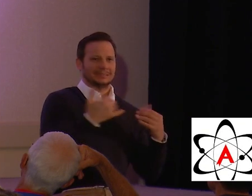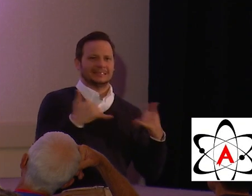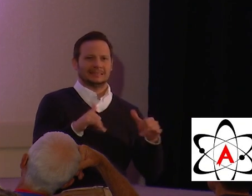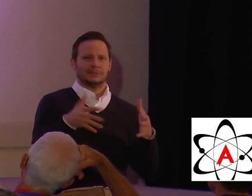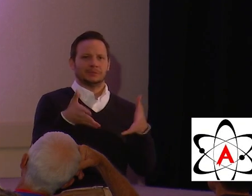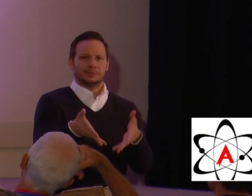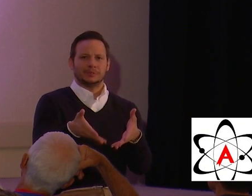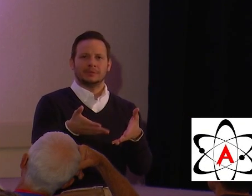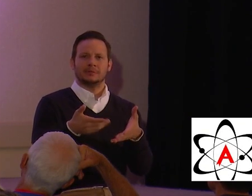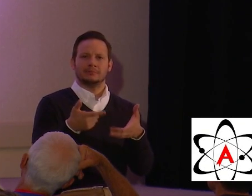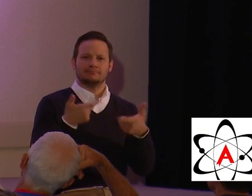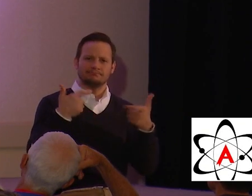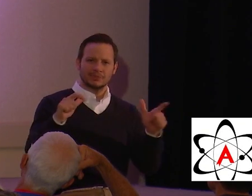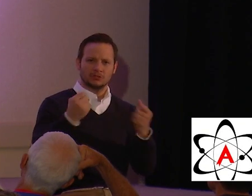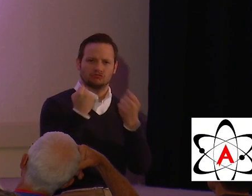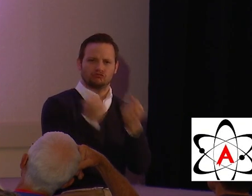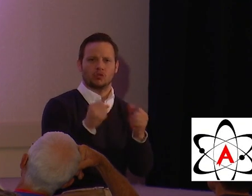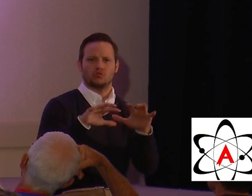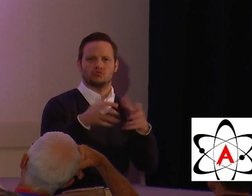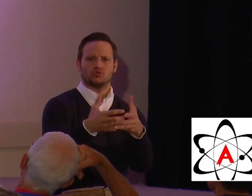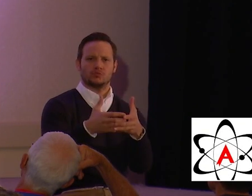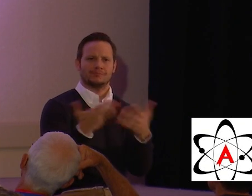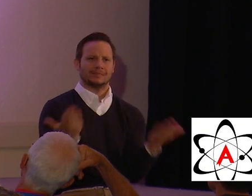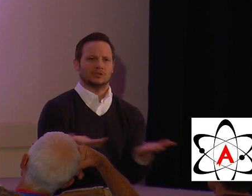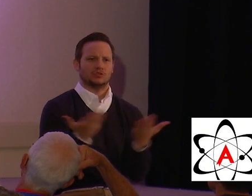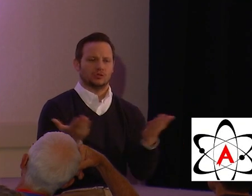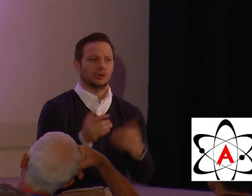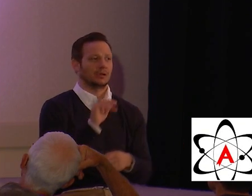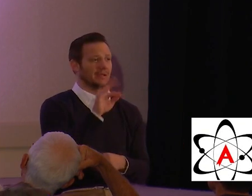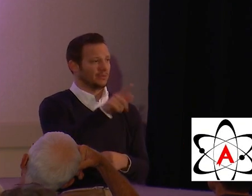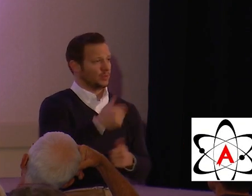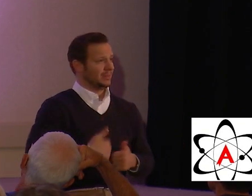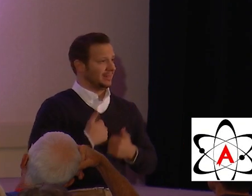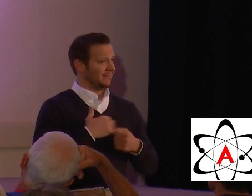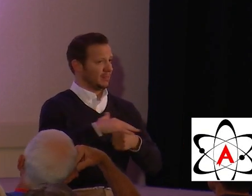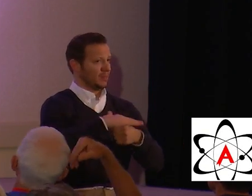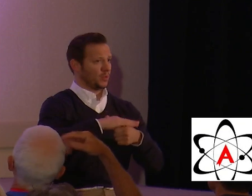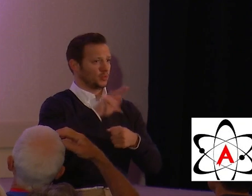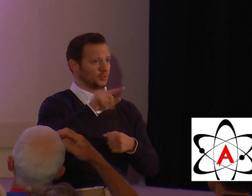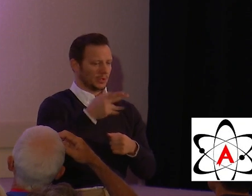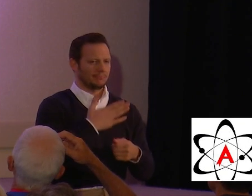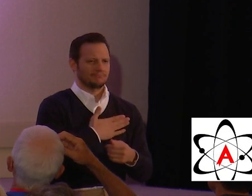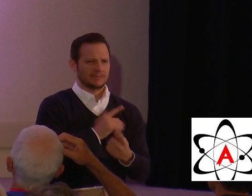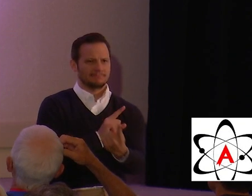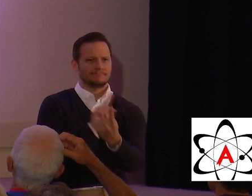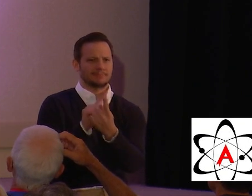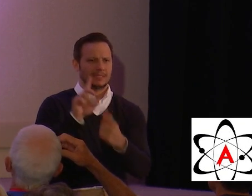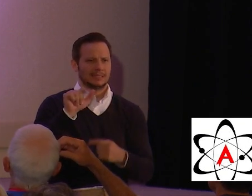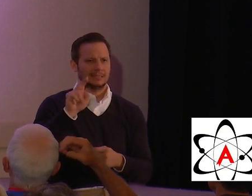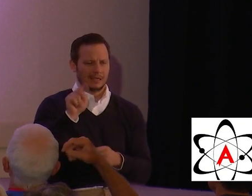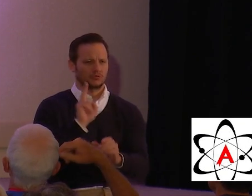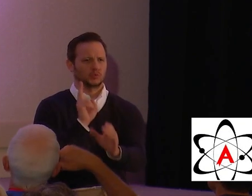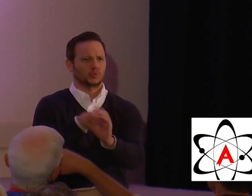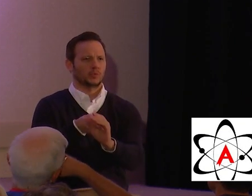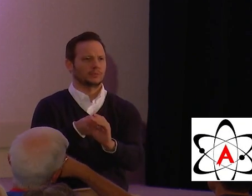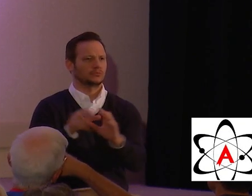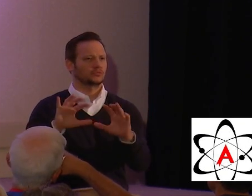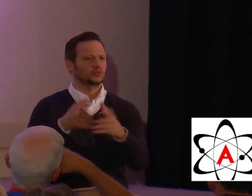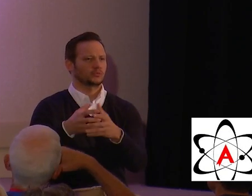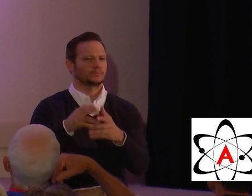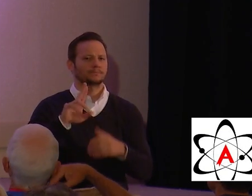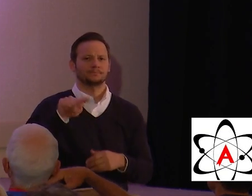community. Please make sure, if you're local, to find Dan, talk to Dan, and join Atheists of Utah. And while I'm at